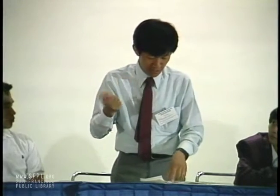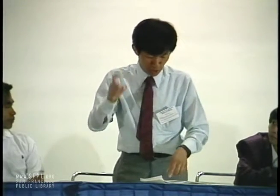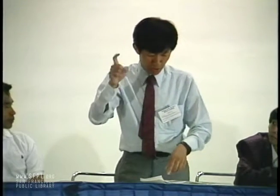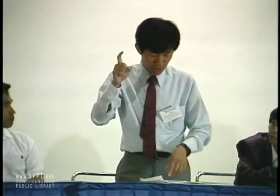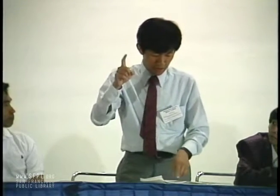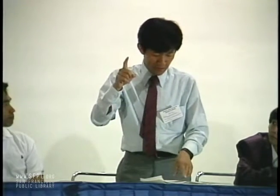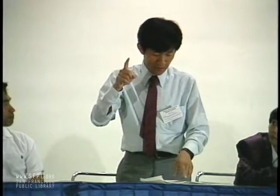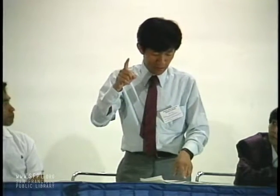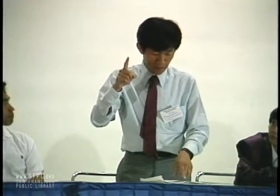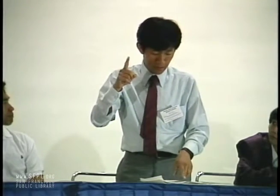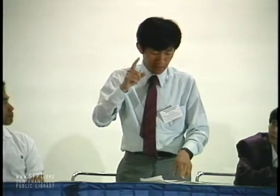issues?